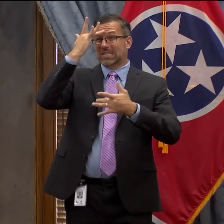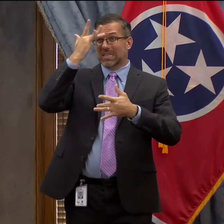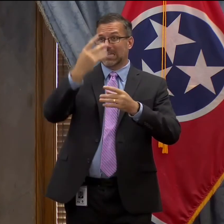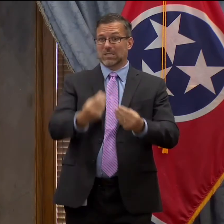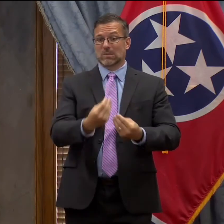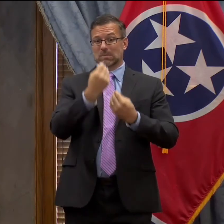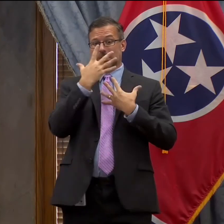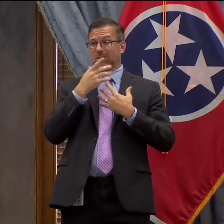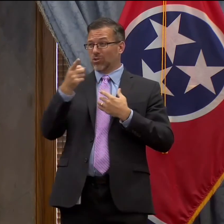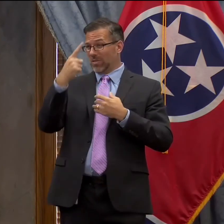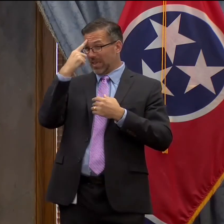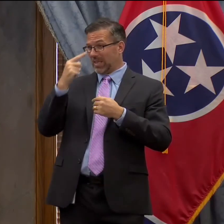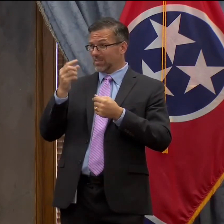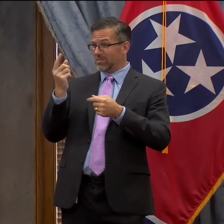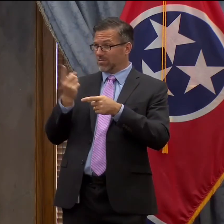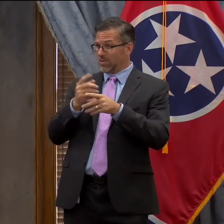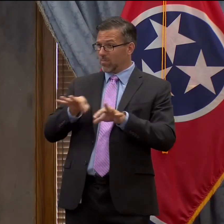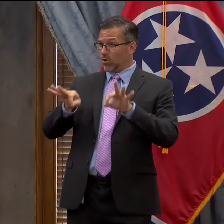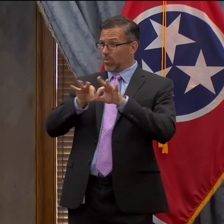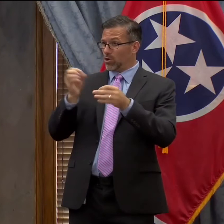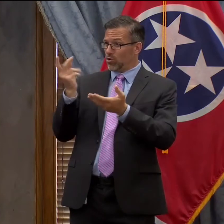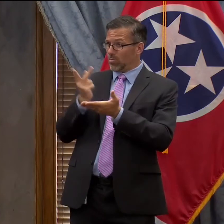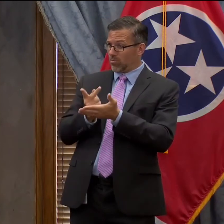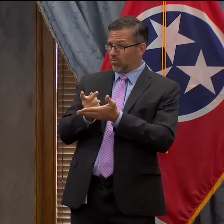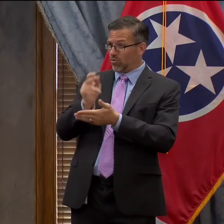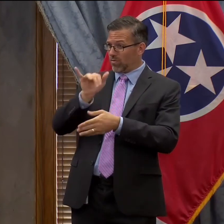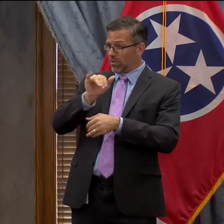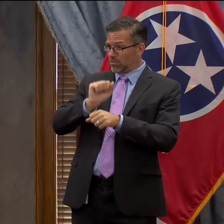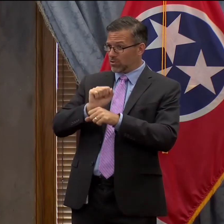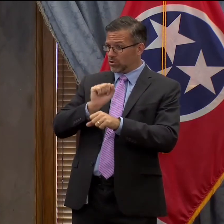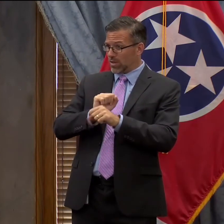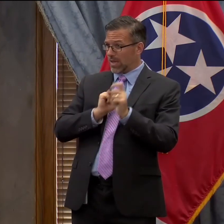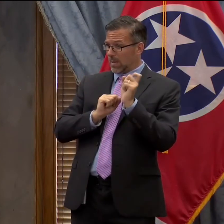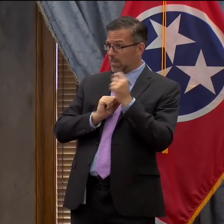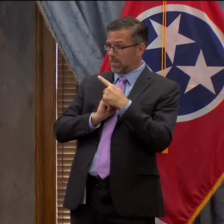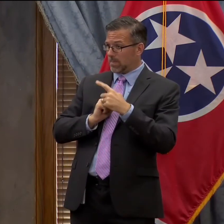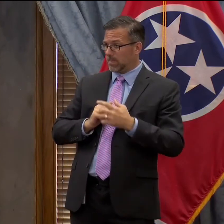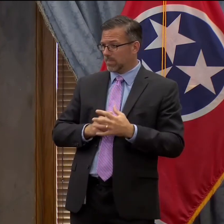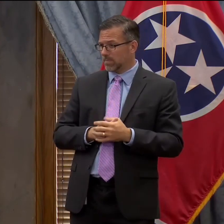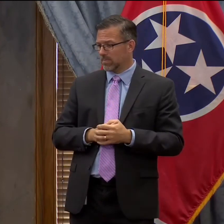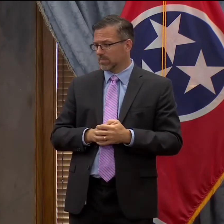of jobs? I think what's most appropriate is that you have a very